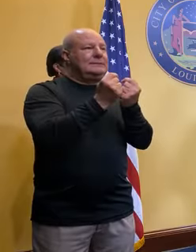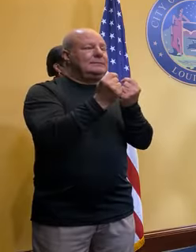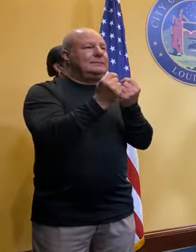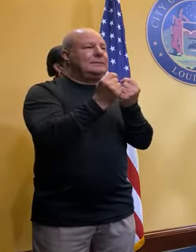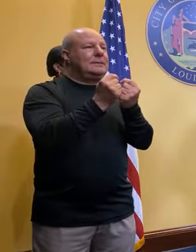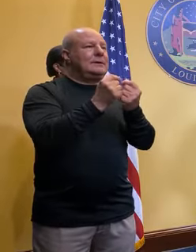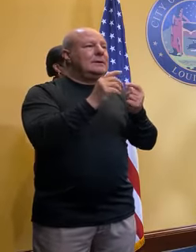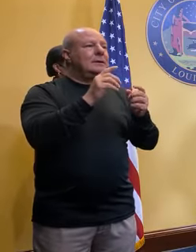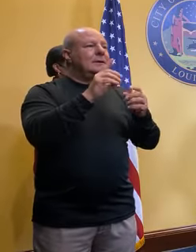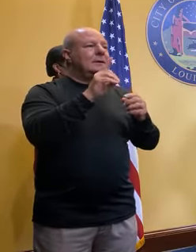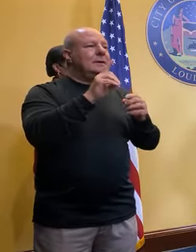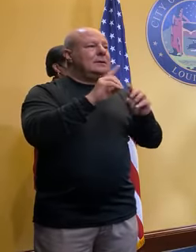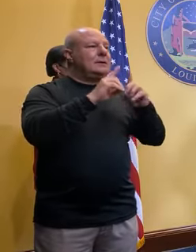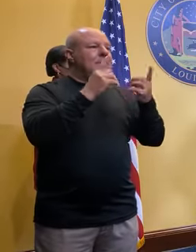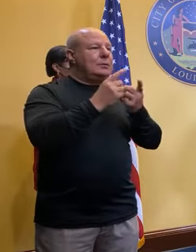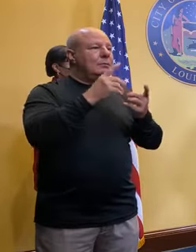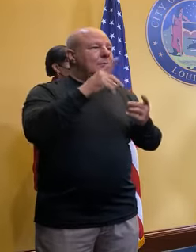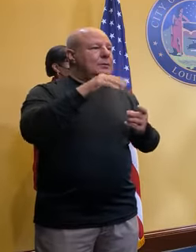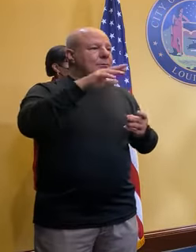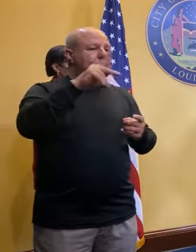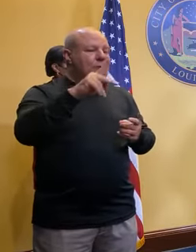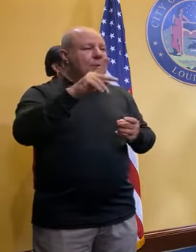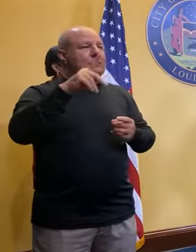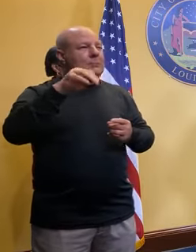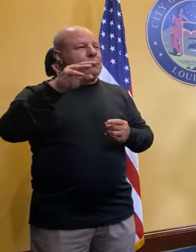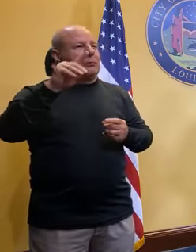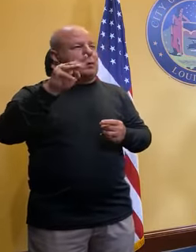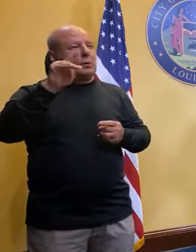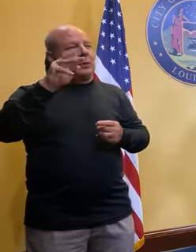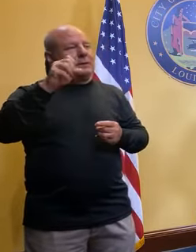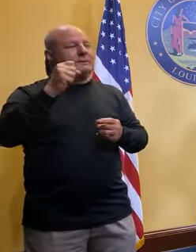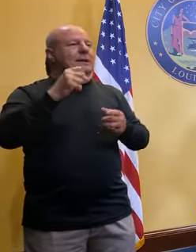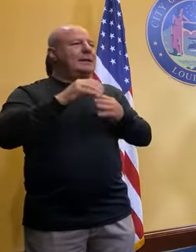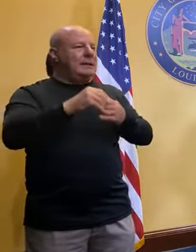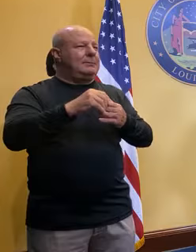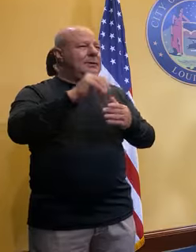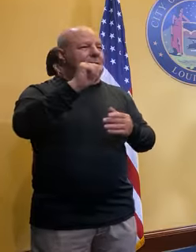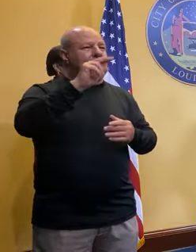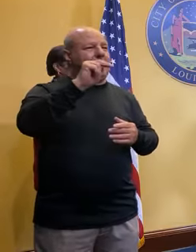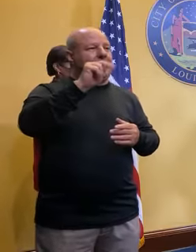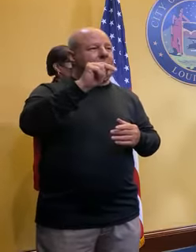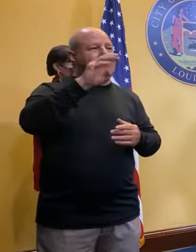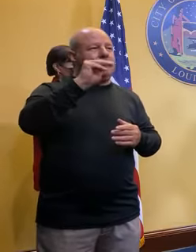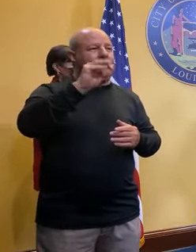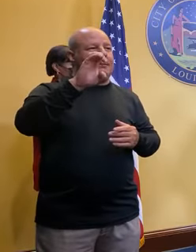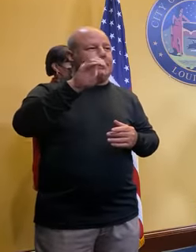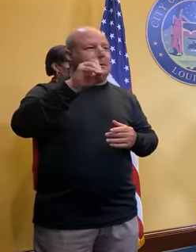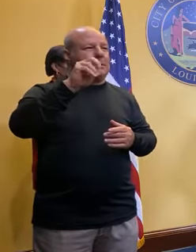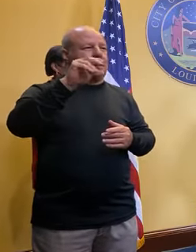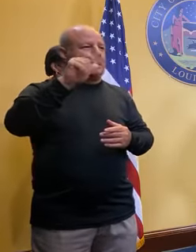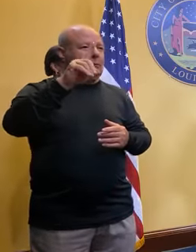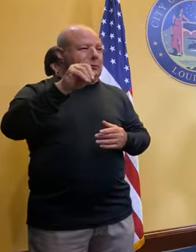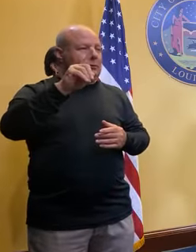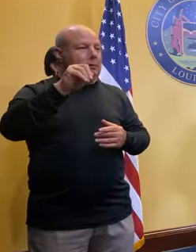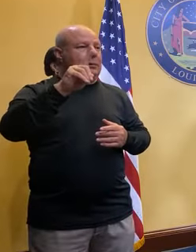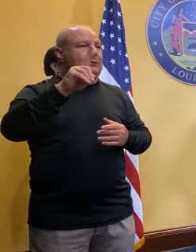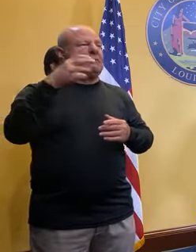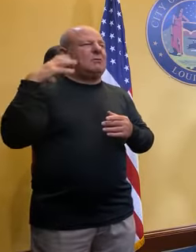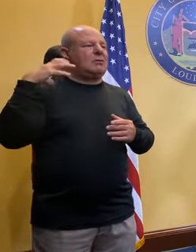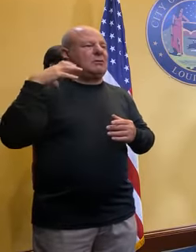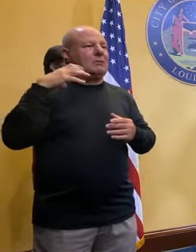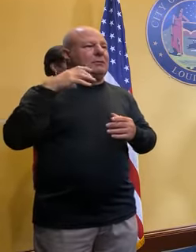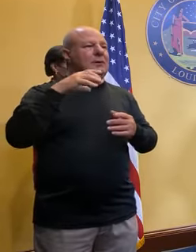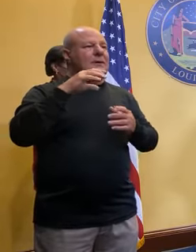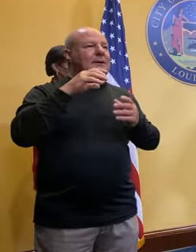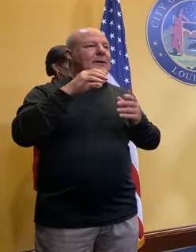team of the Department of Parks and Parkways, led by Ann McDonald, now known as Colonel Ann McDonald. She has Captain Bryson and the Louisiana